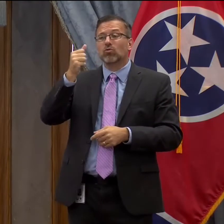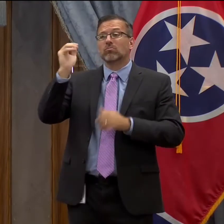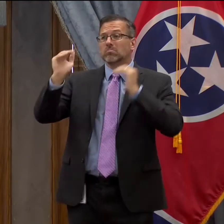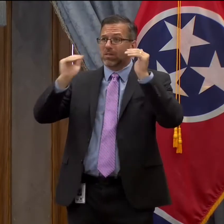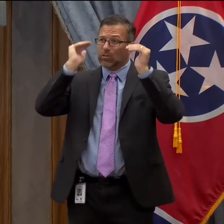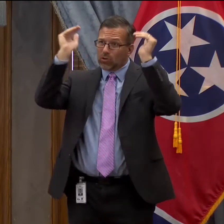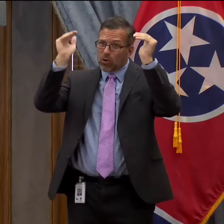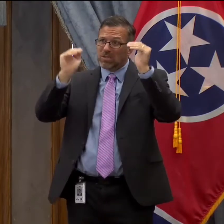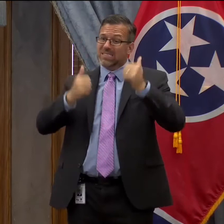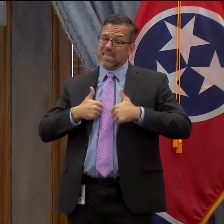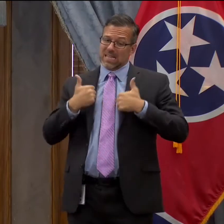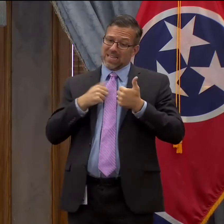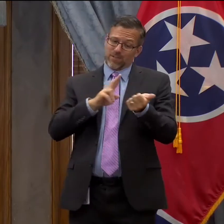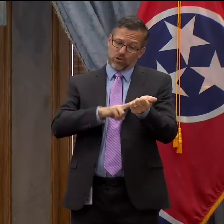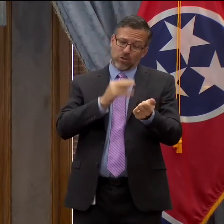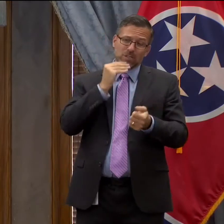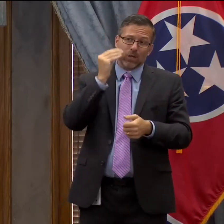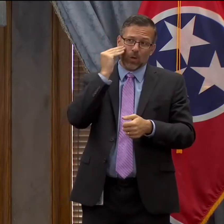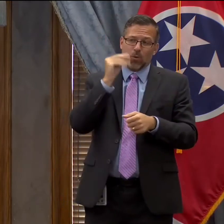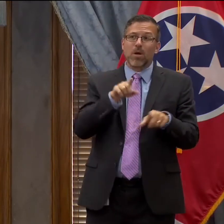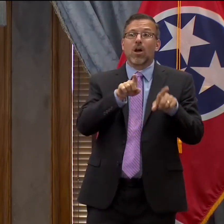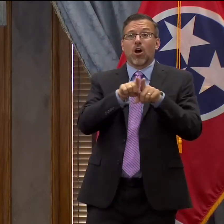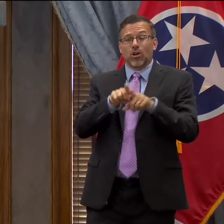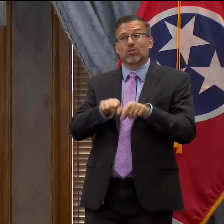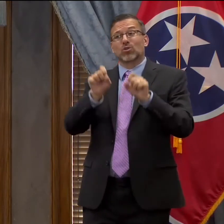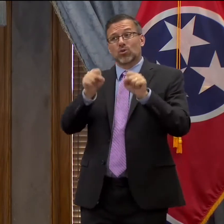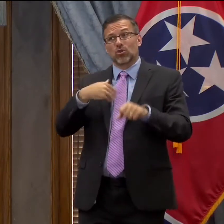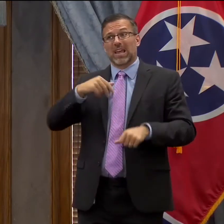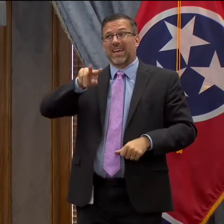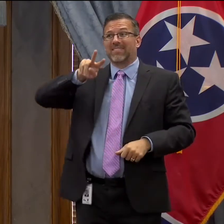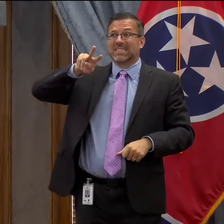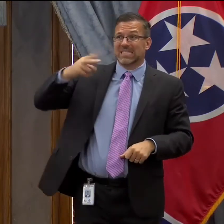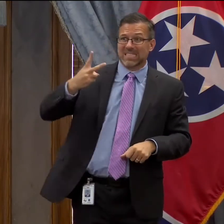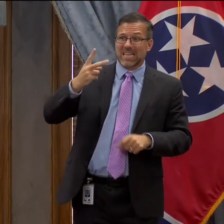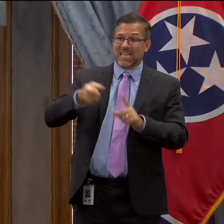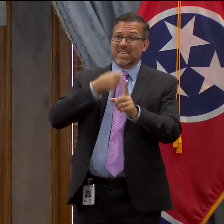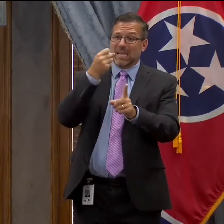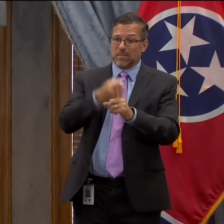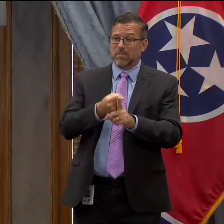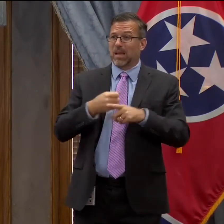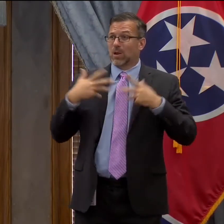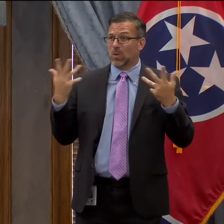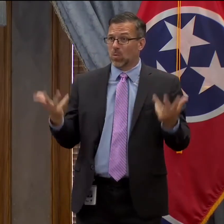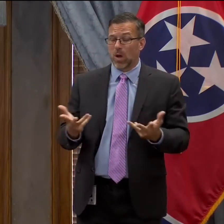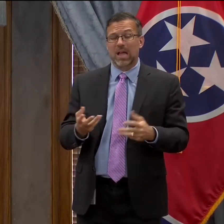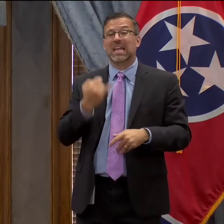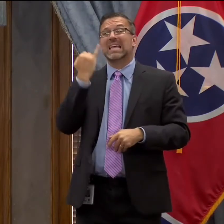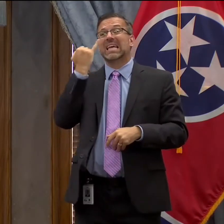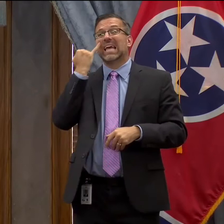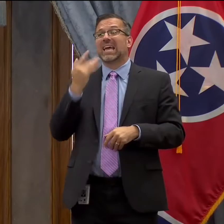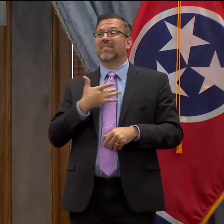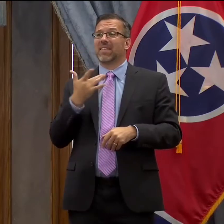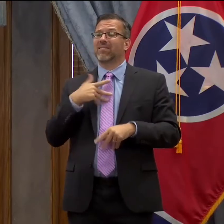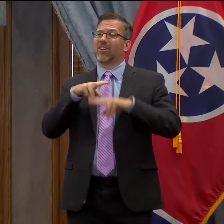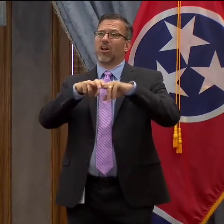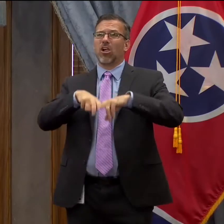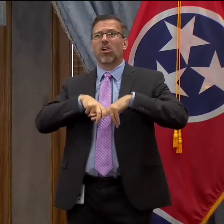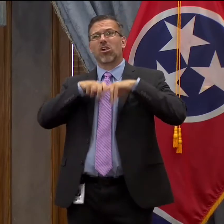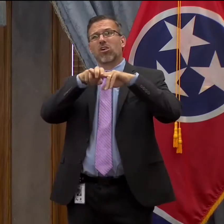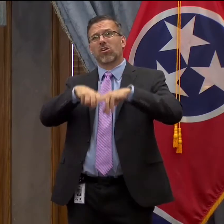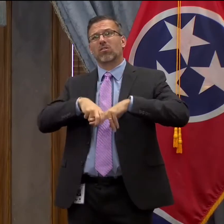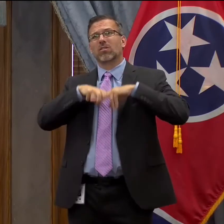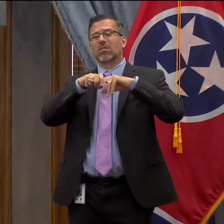facilities, are also at risk for a second crisis, the negative consequences of loneliness and isolation.